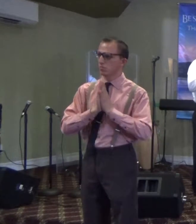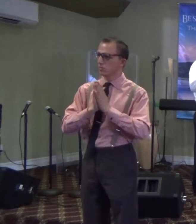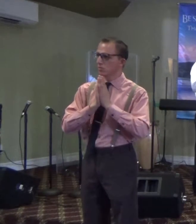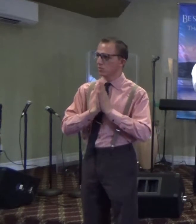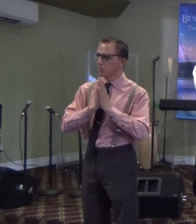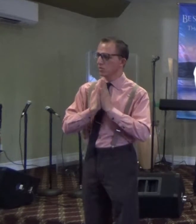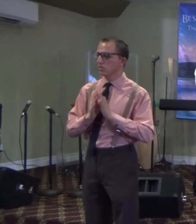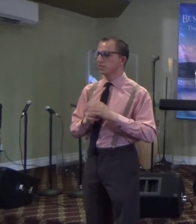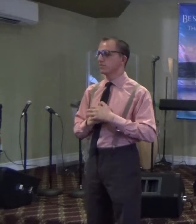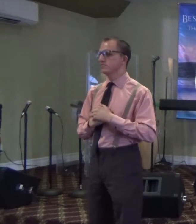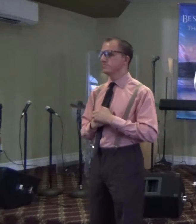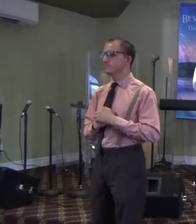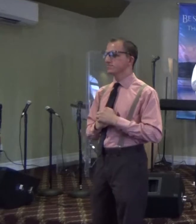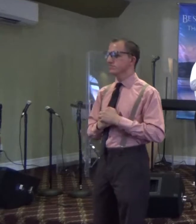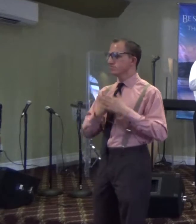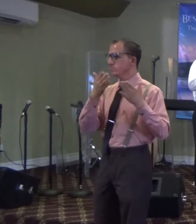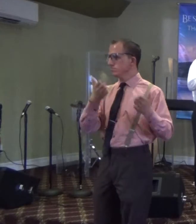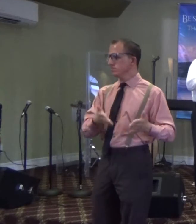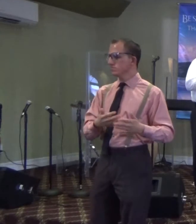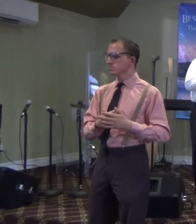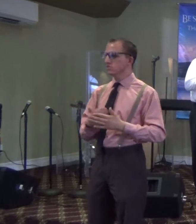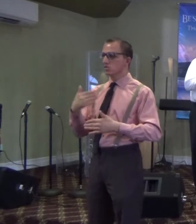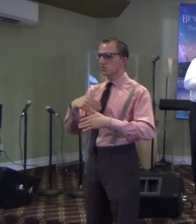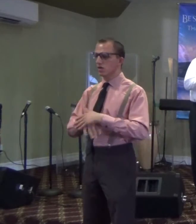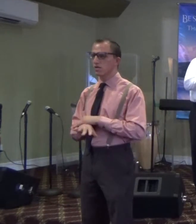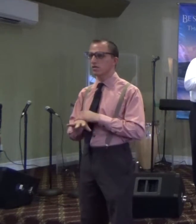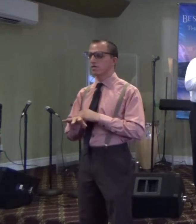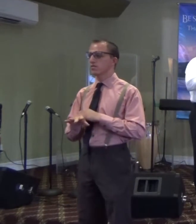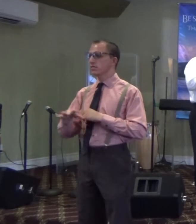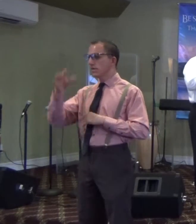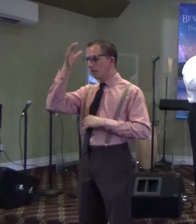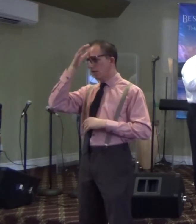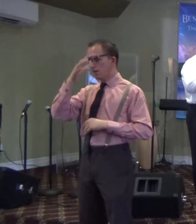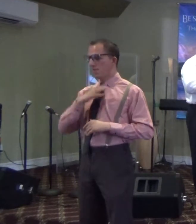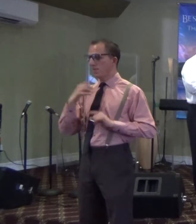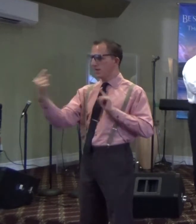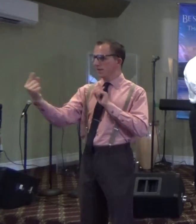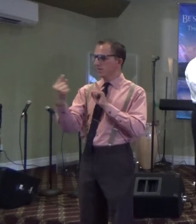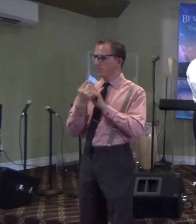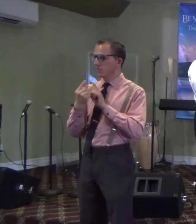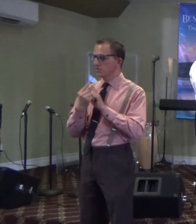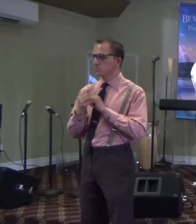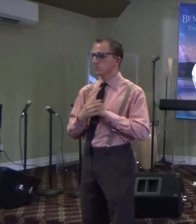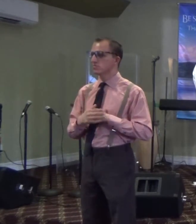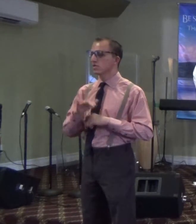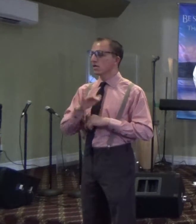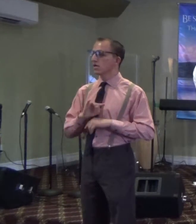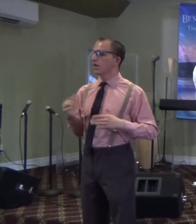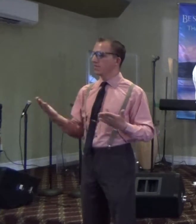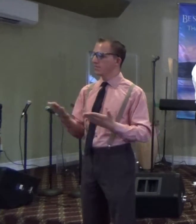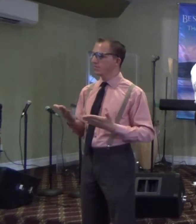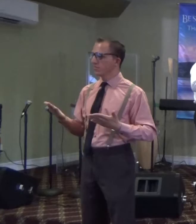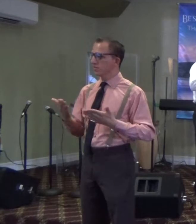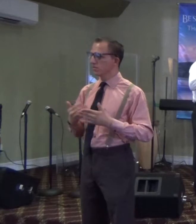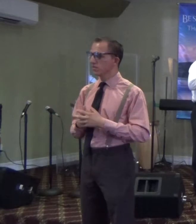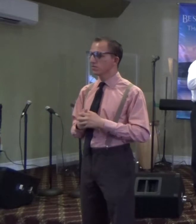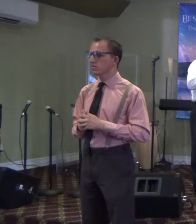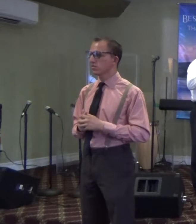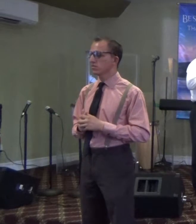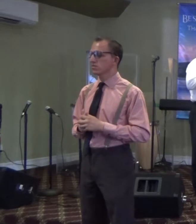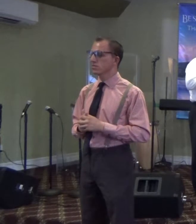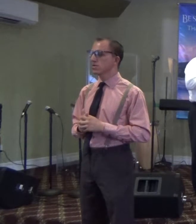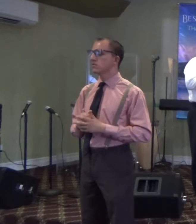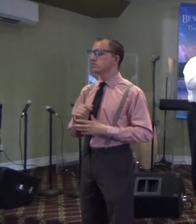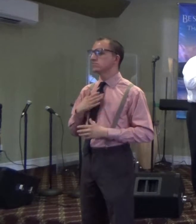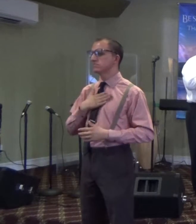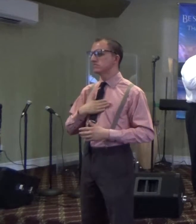está. and there they were. Y cuando yo entré, él se levanta And when y I viene came in, conmigo he y dice, stands up and he said, here we are. y otra vez,